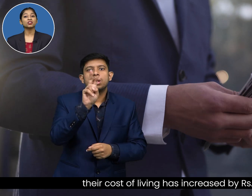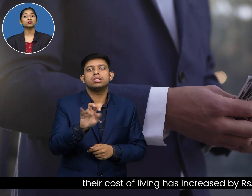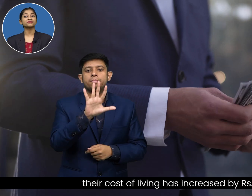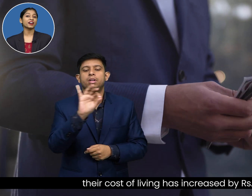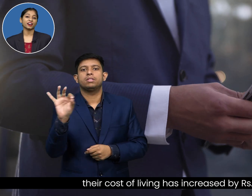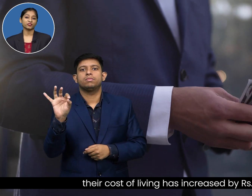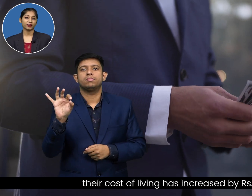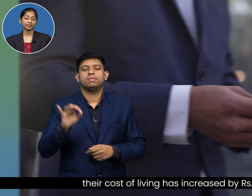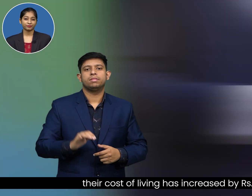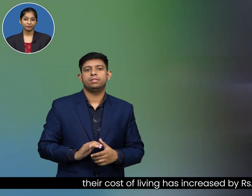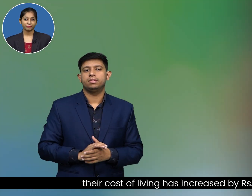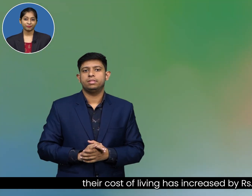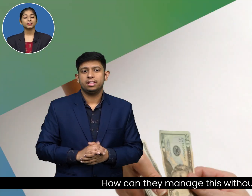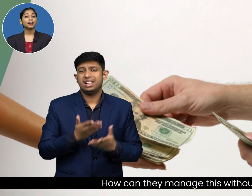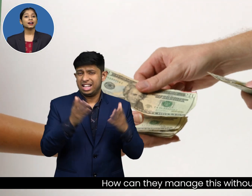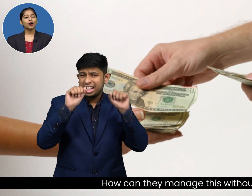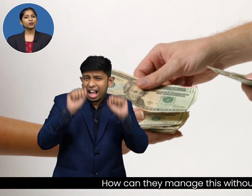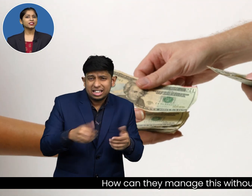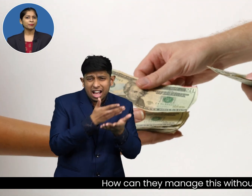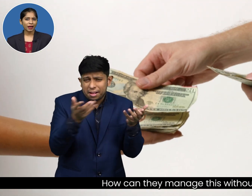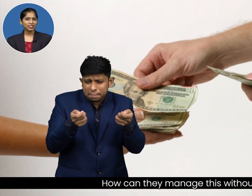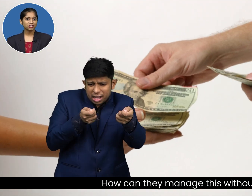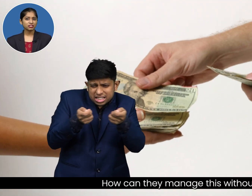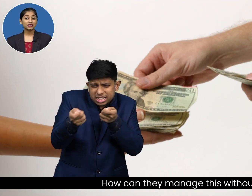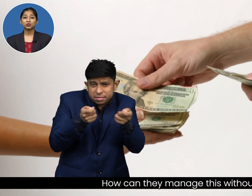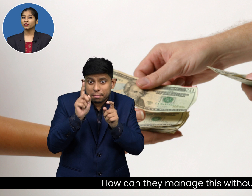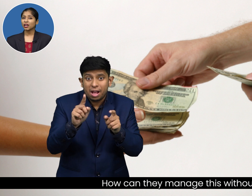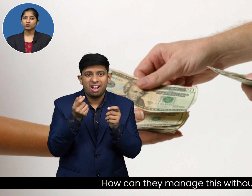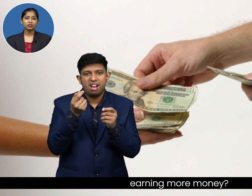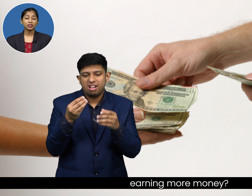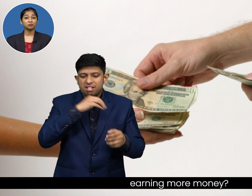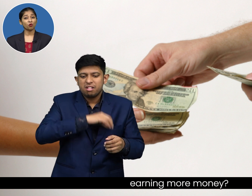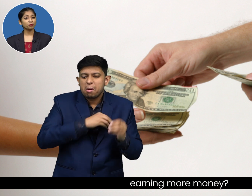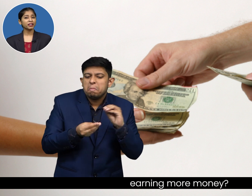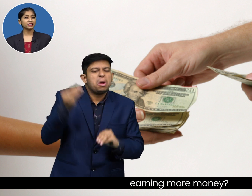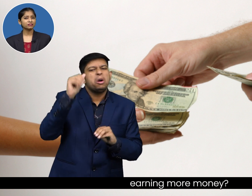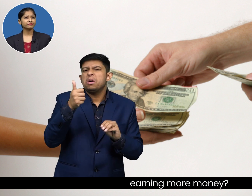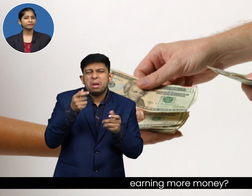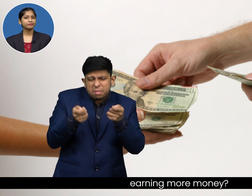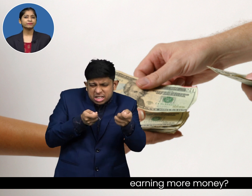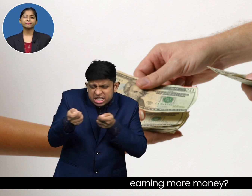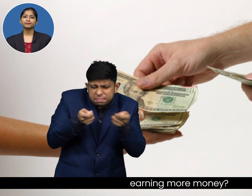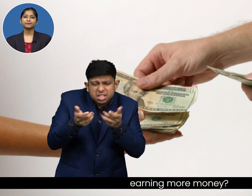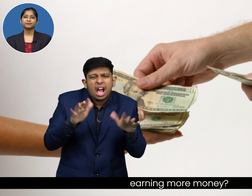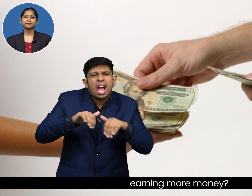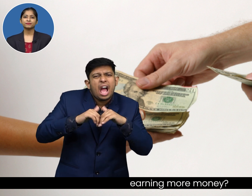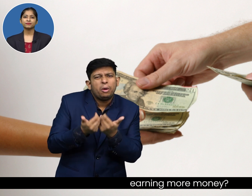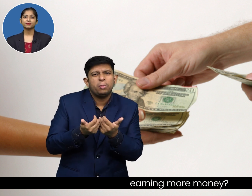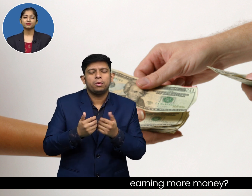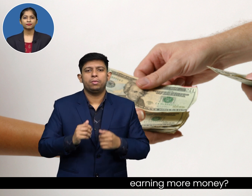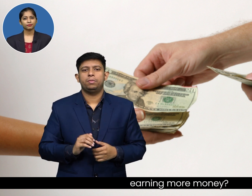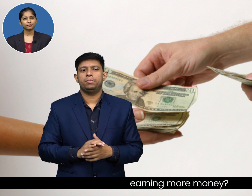Rs 2,500. How can they manage this without earning more money?